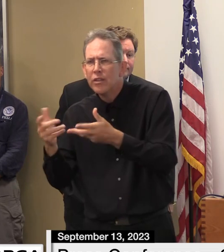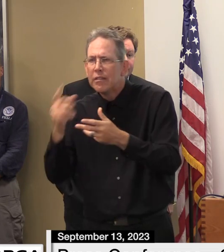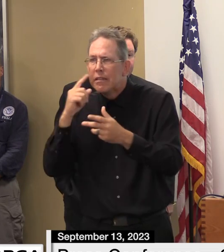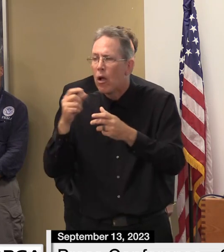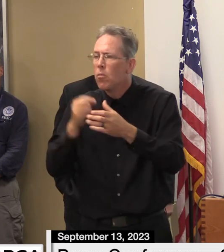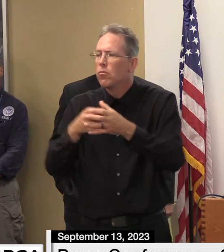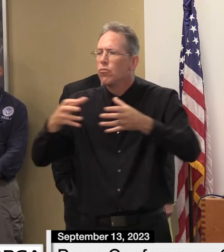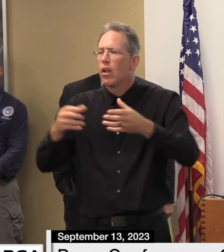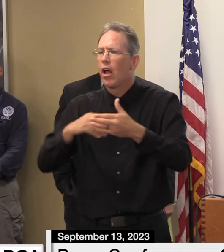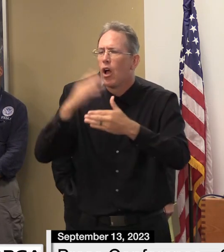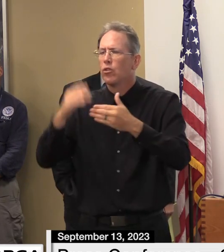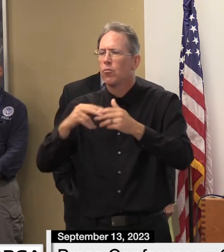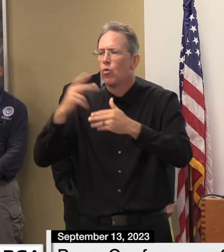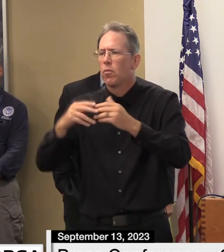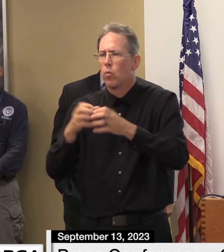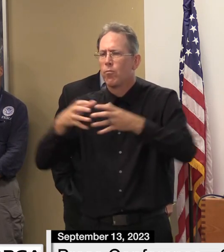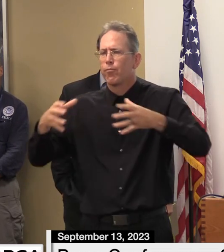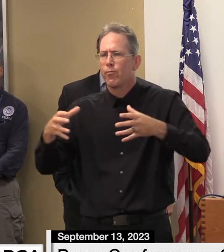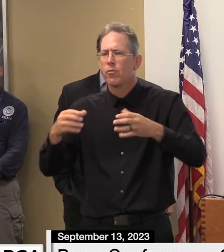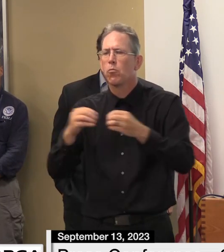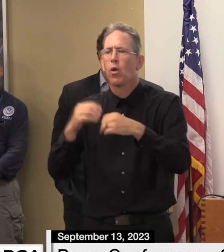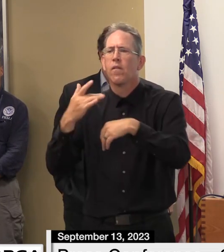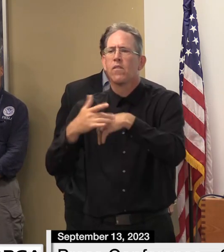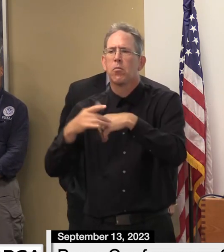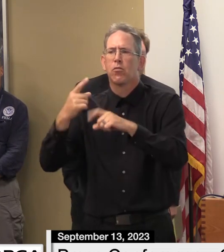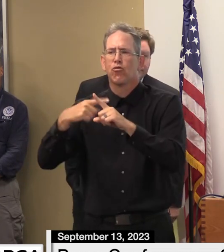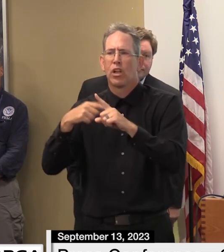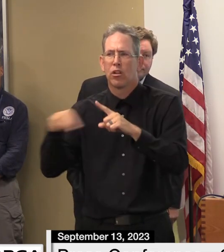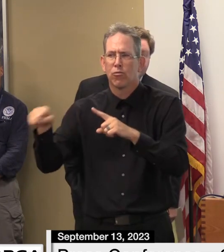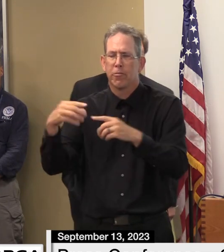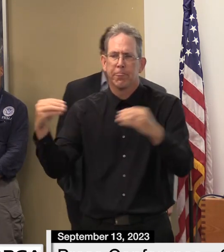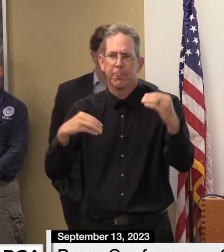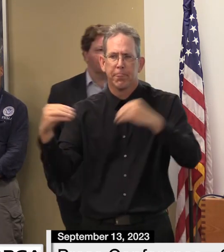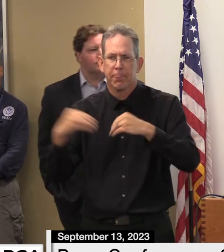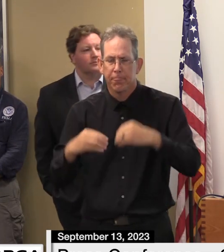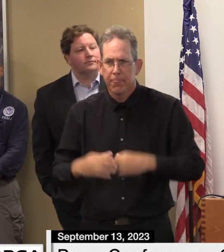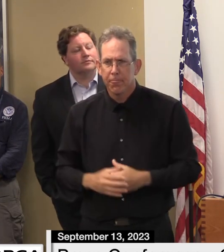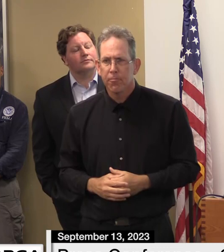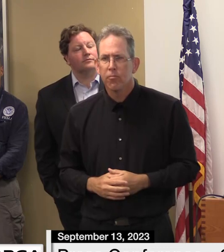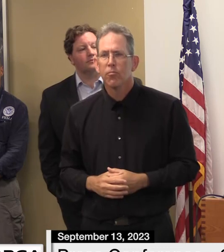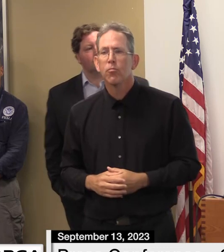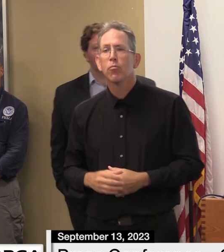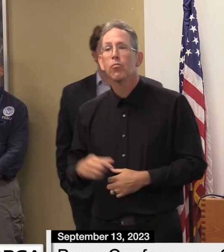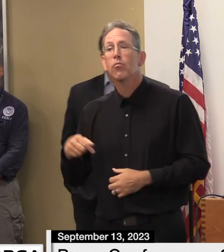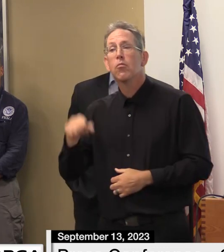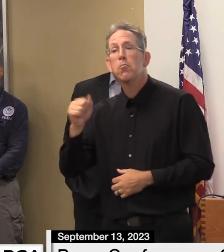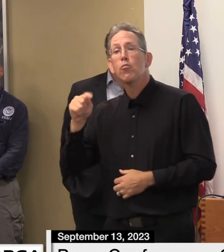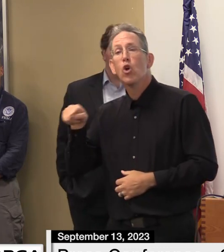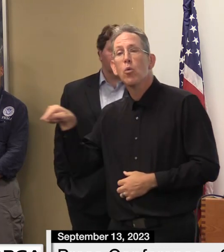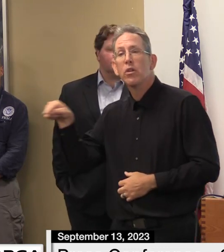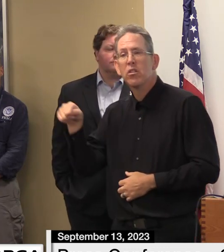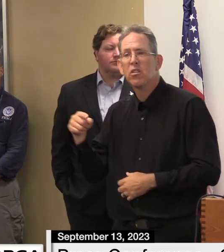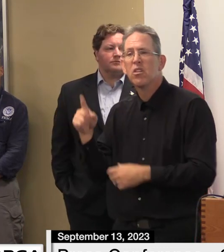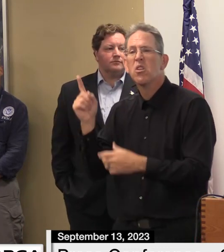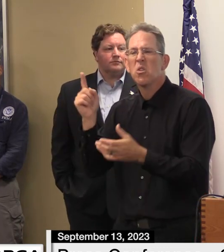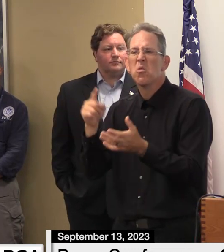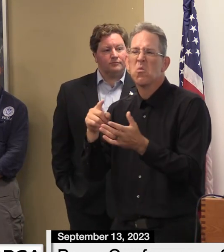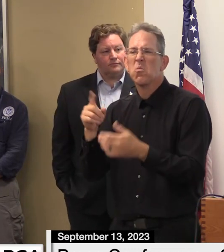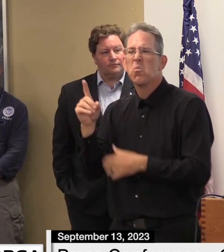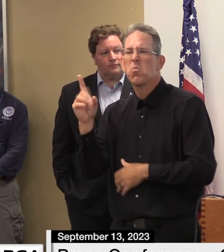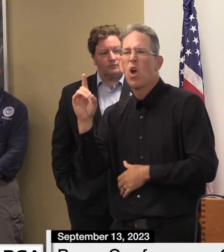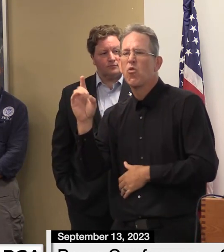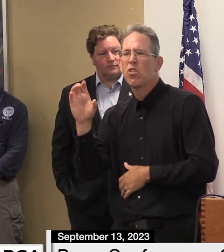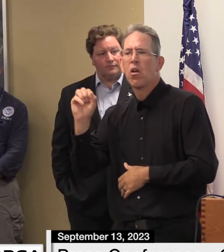expand more of these rental units. About 100 of those apartments we anticipate through our traditional affordable